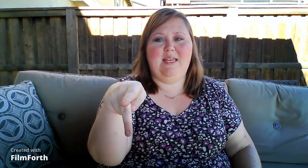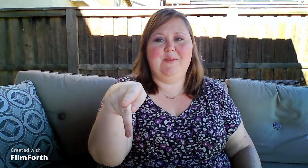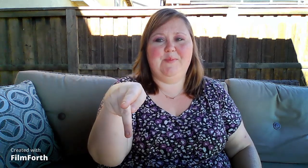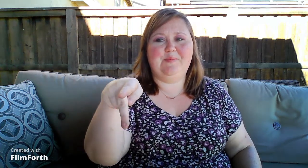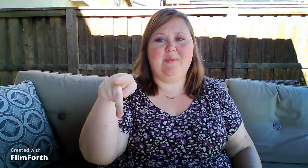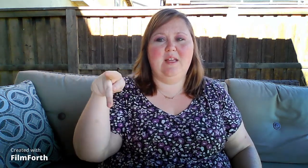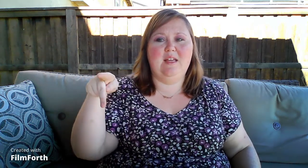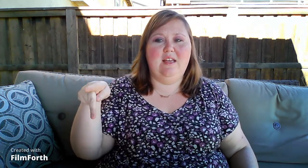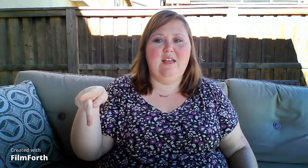P.